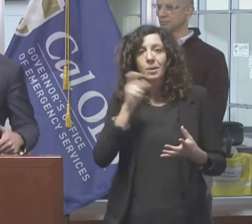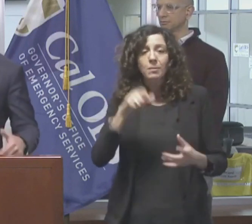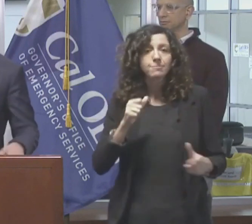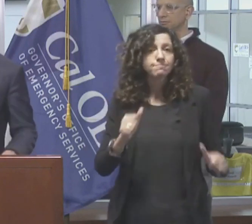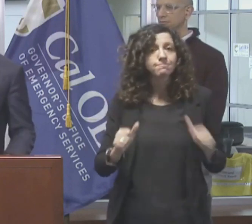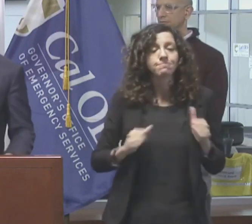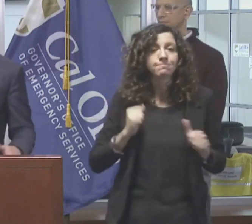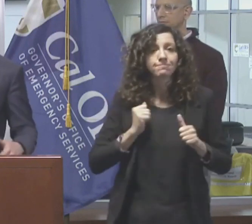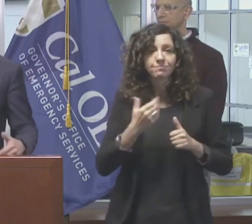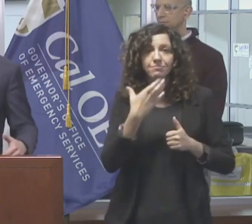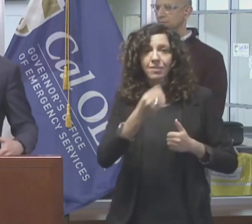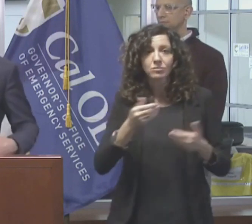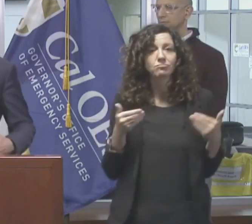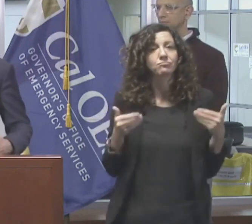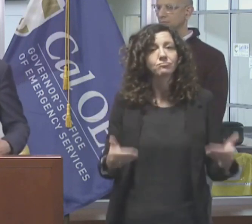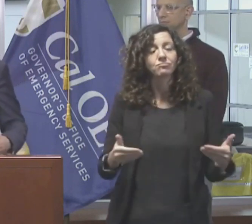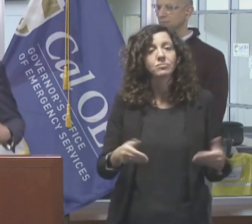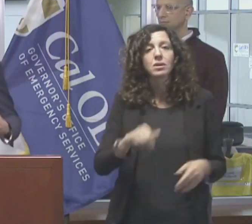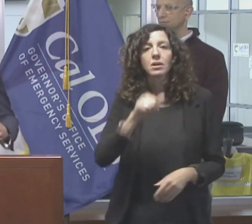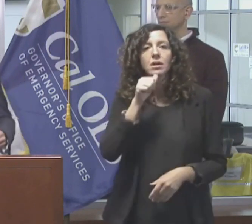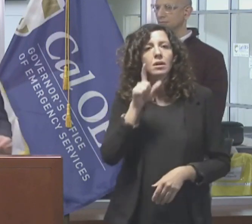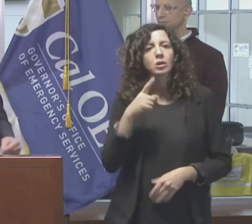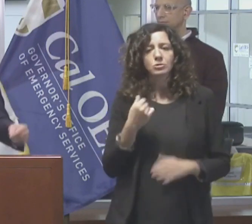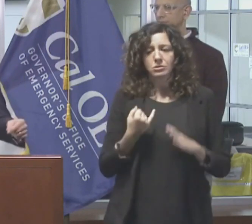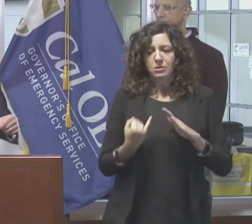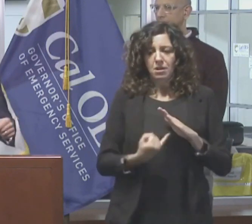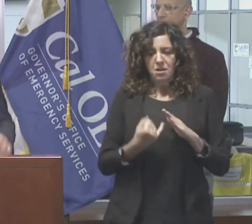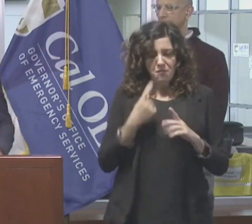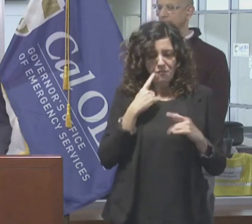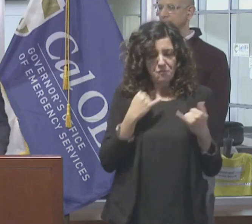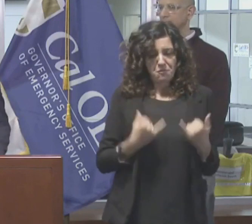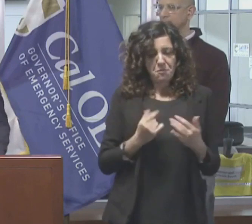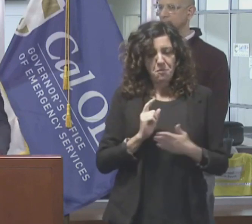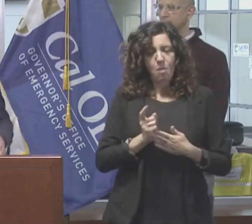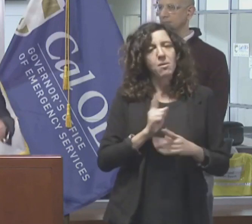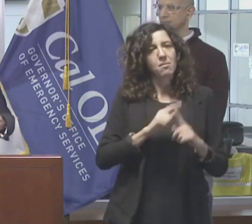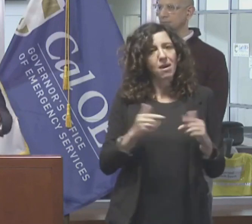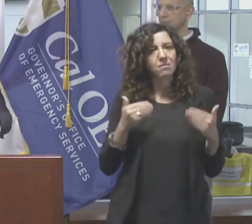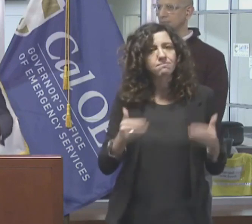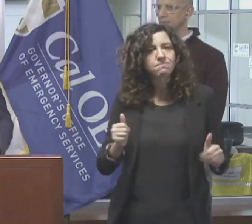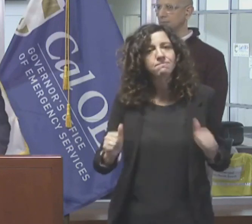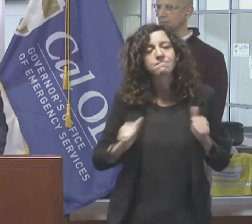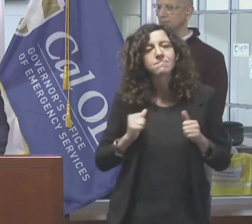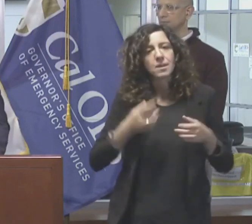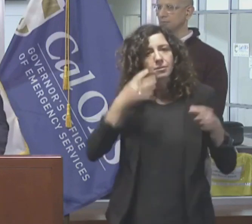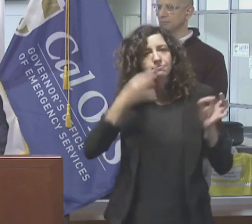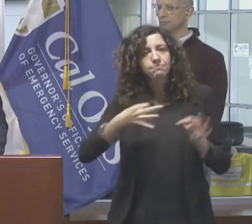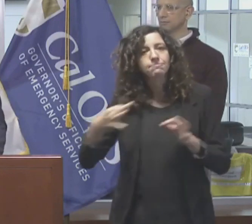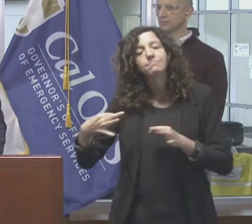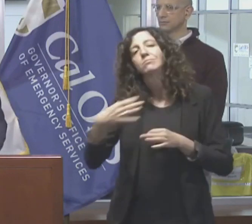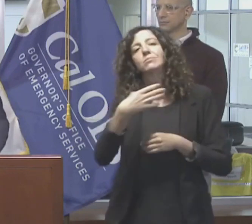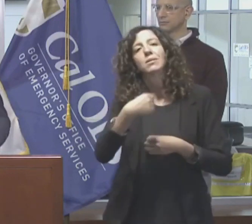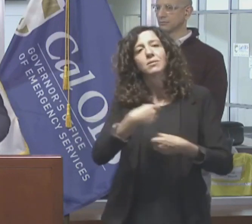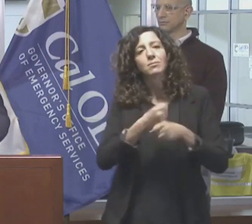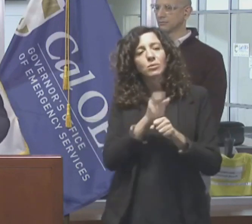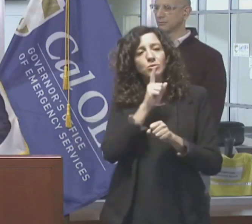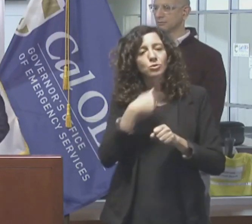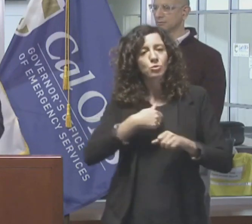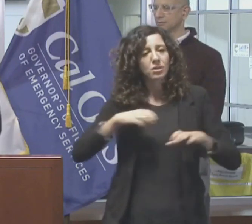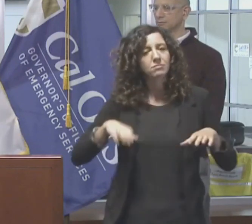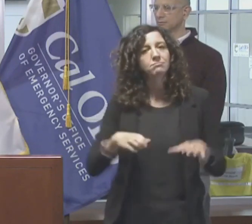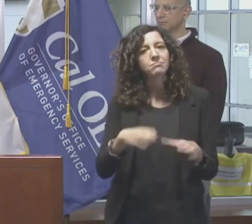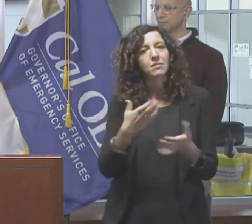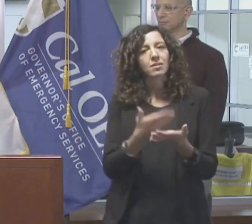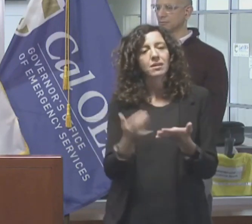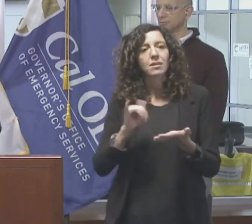and lean in. Not isolate ourselves to this moment, but lean in and own this moment and take actions that we think